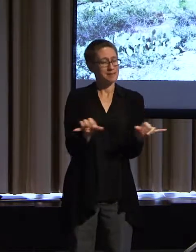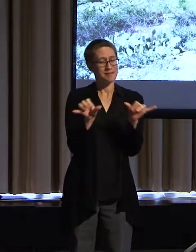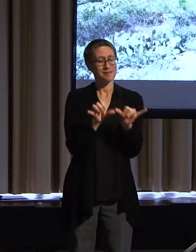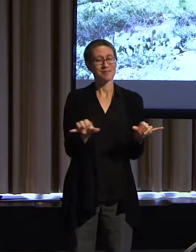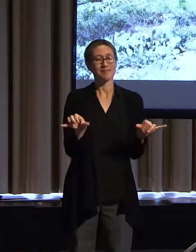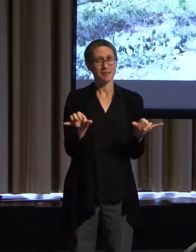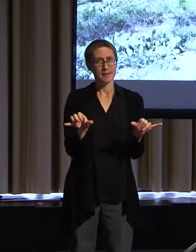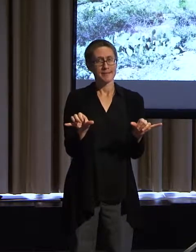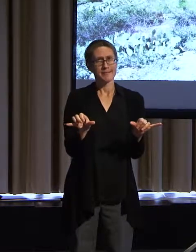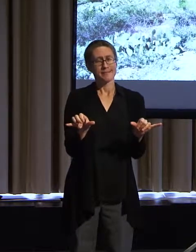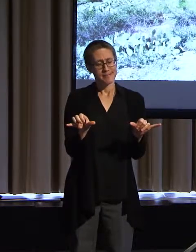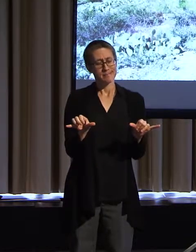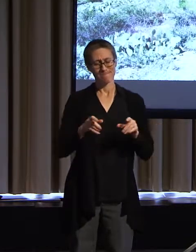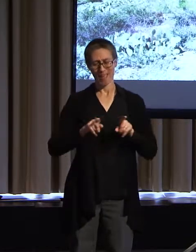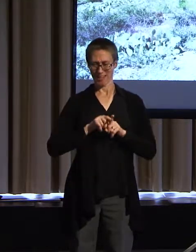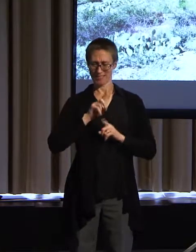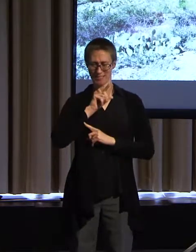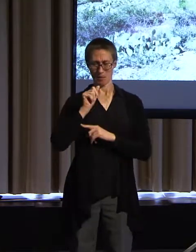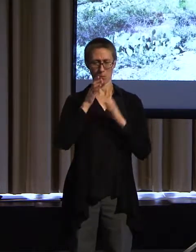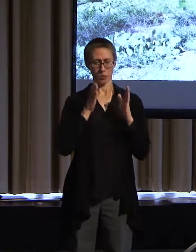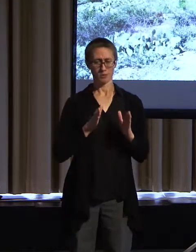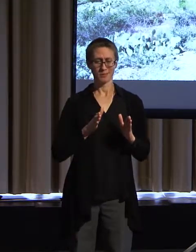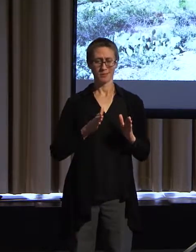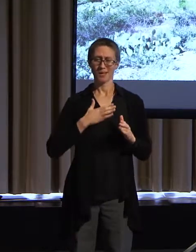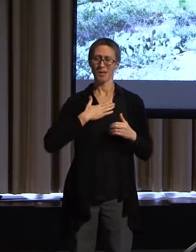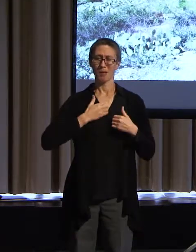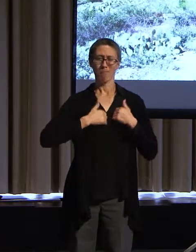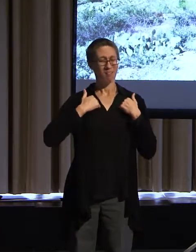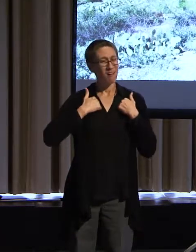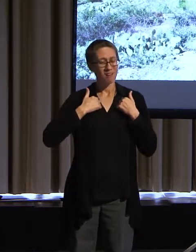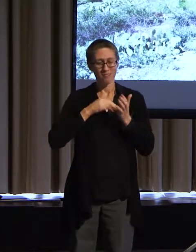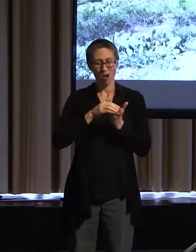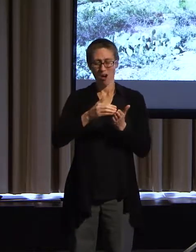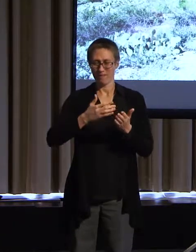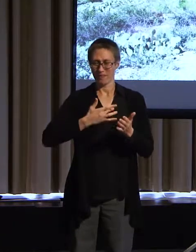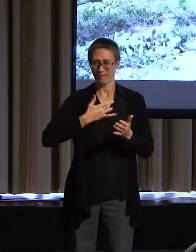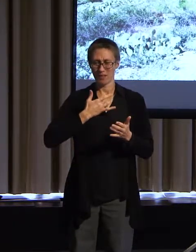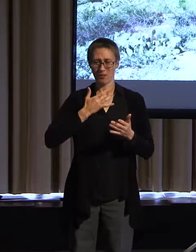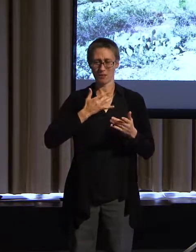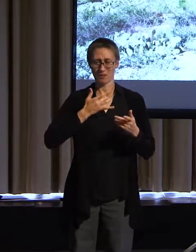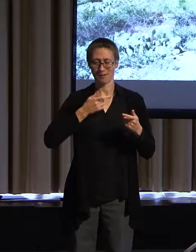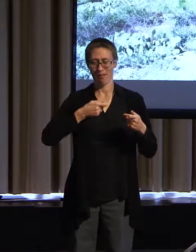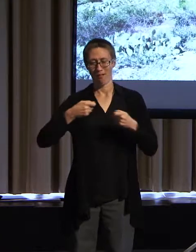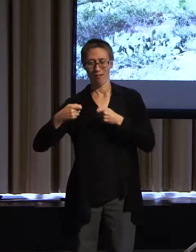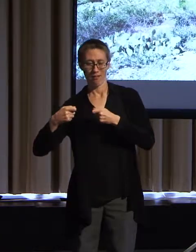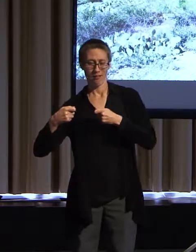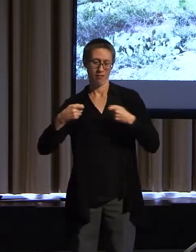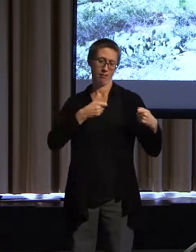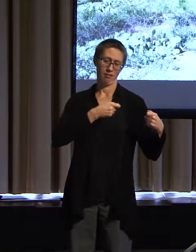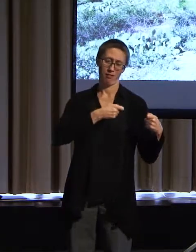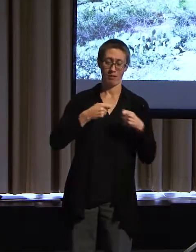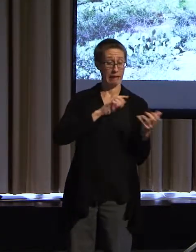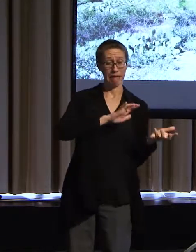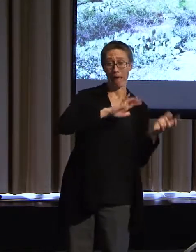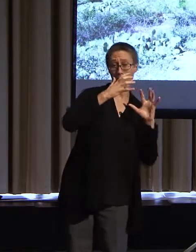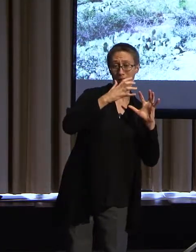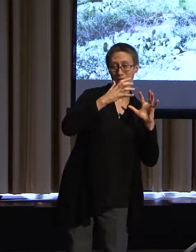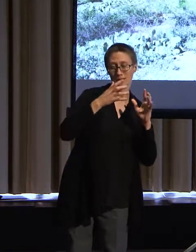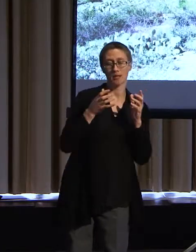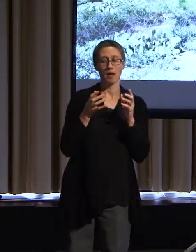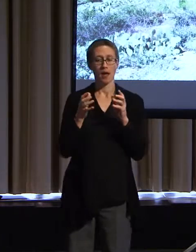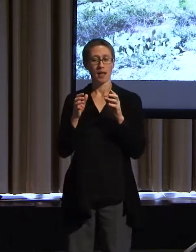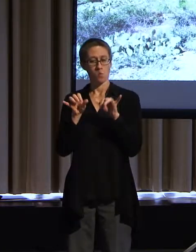As a disabled person, I live a life that often feels like a tug of war between chaos and order. Each day I wake up is